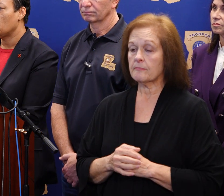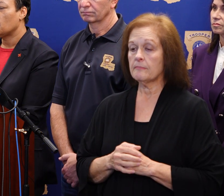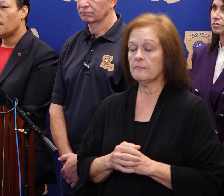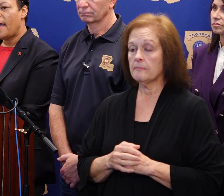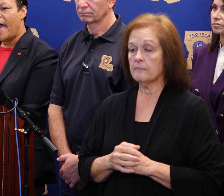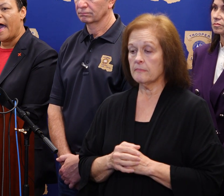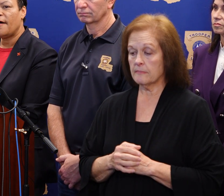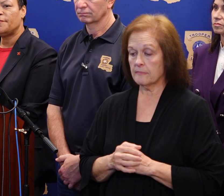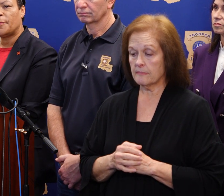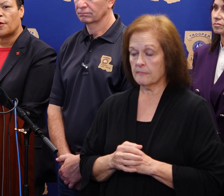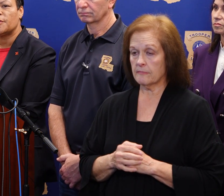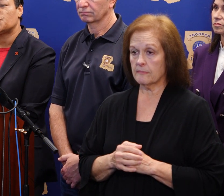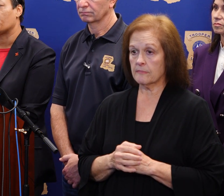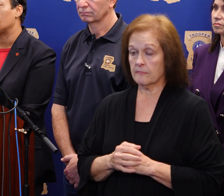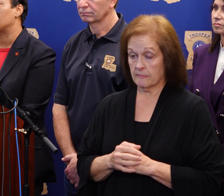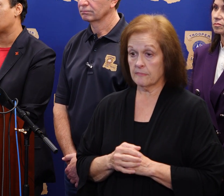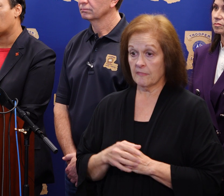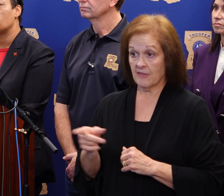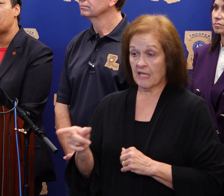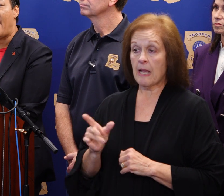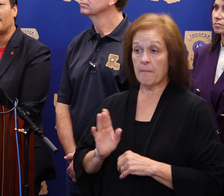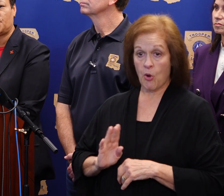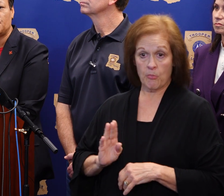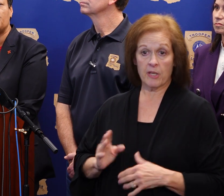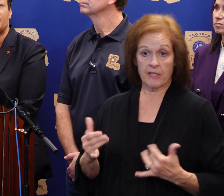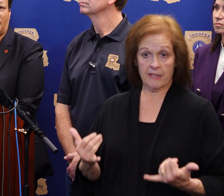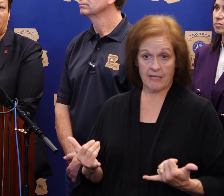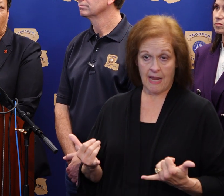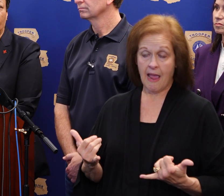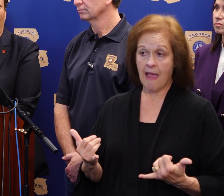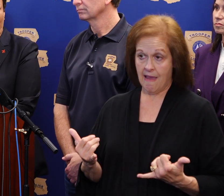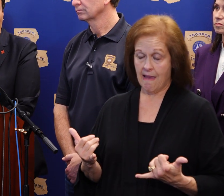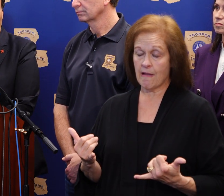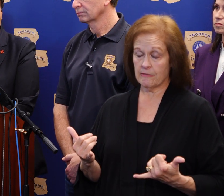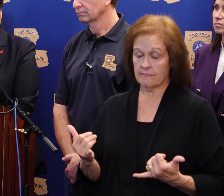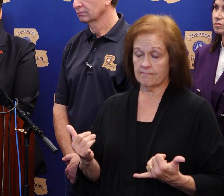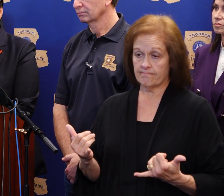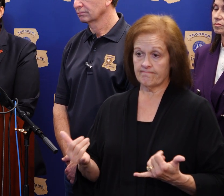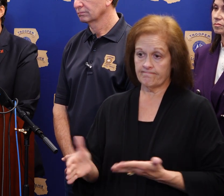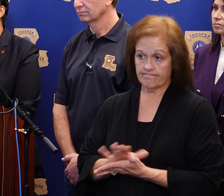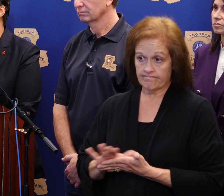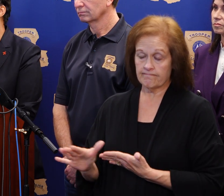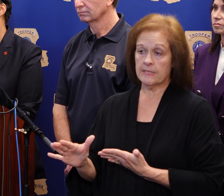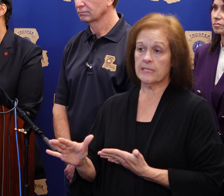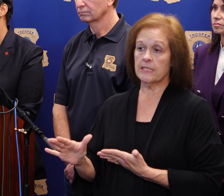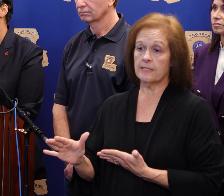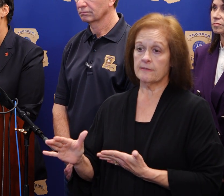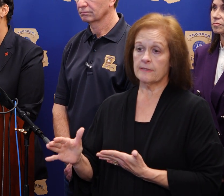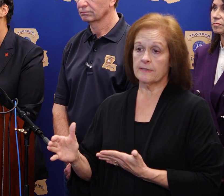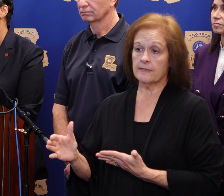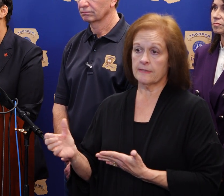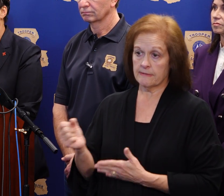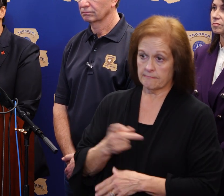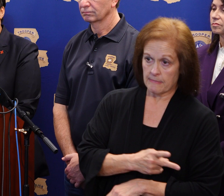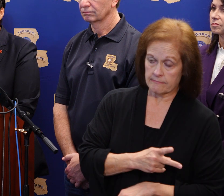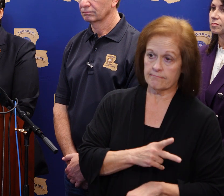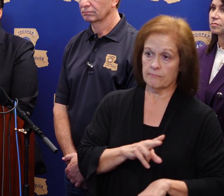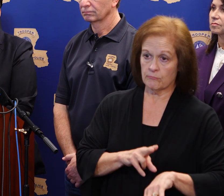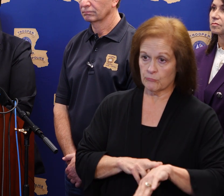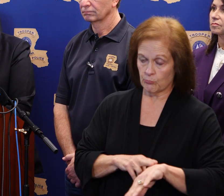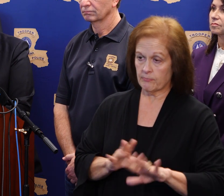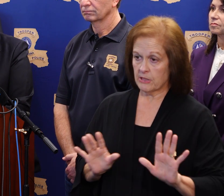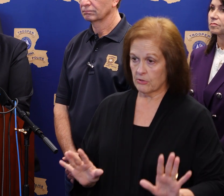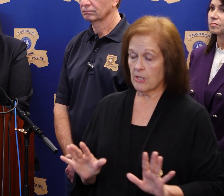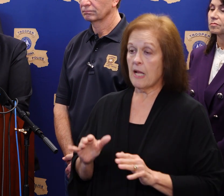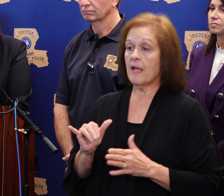to have Bourbon Street returned back to the city of New Orleans, and the due diligence has been done,